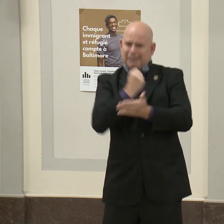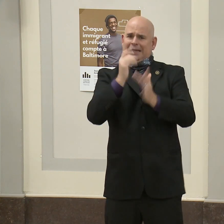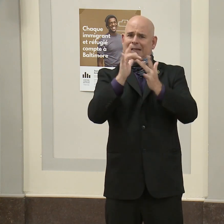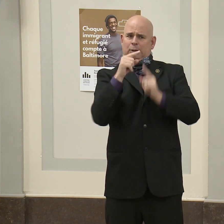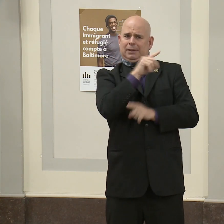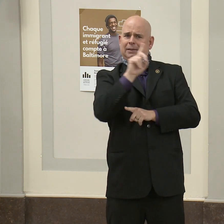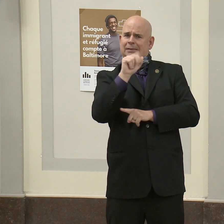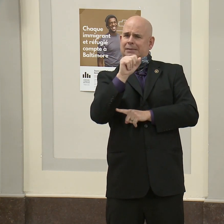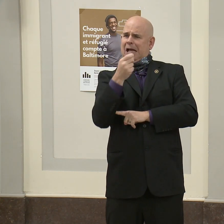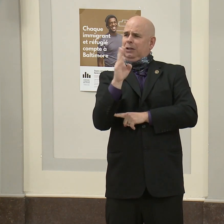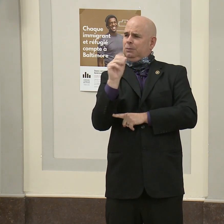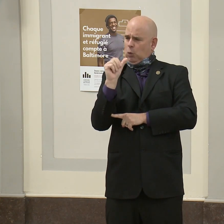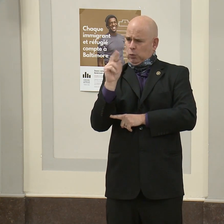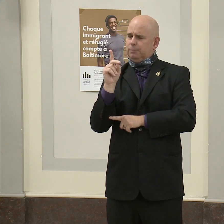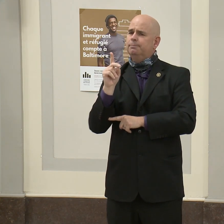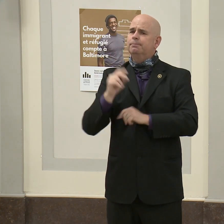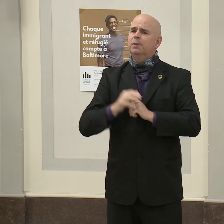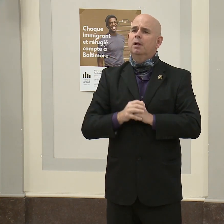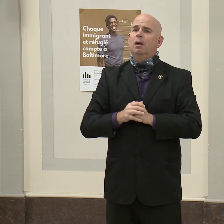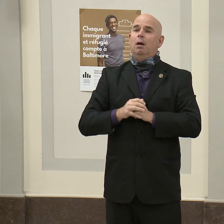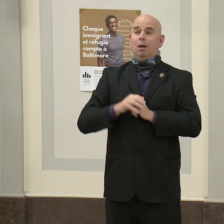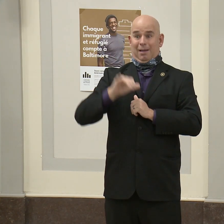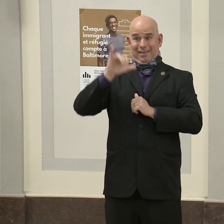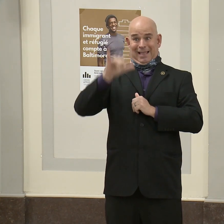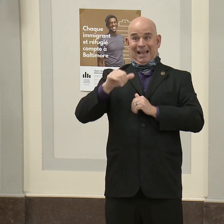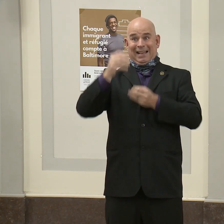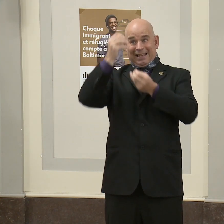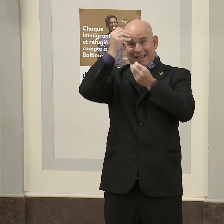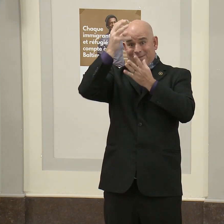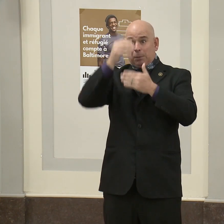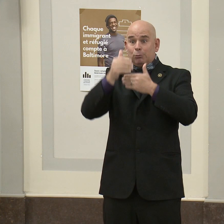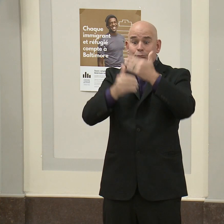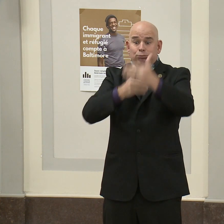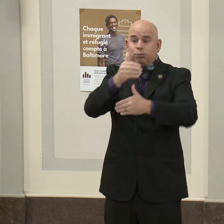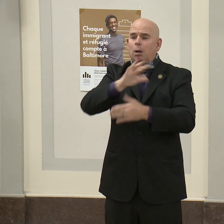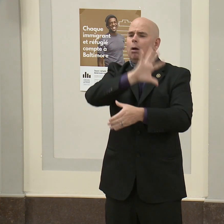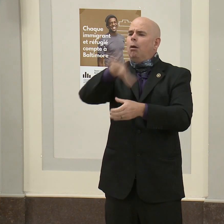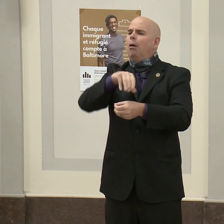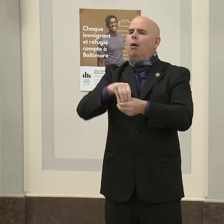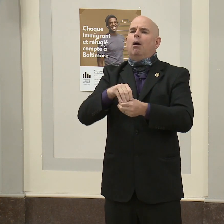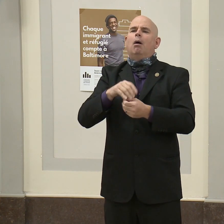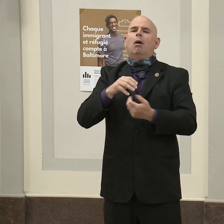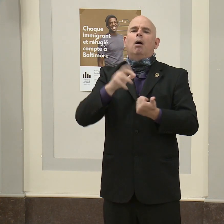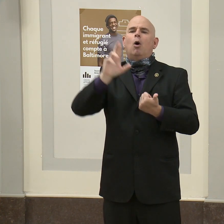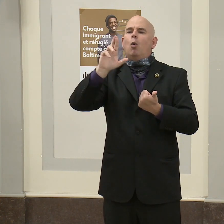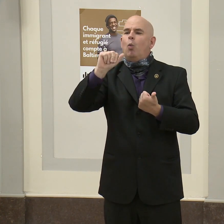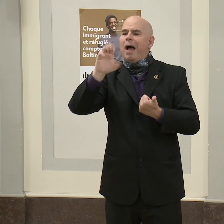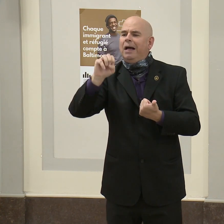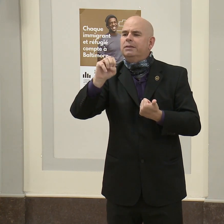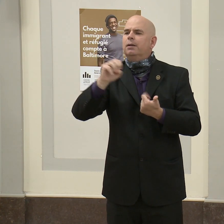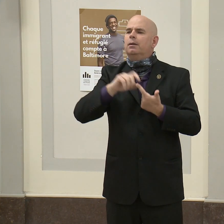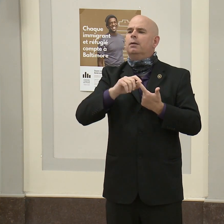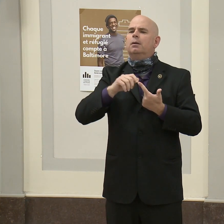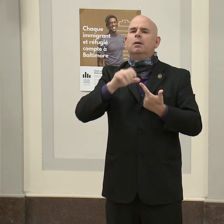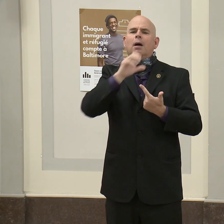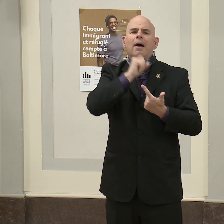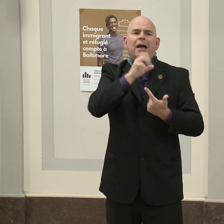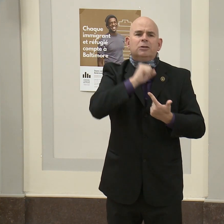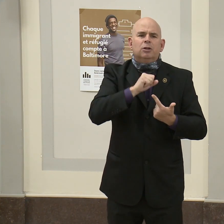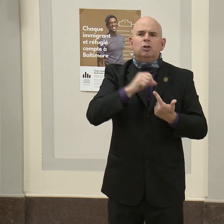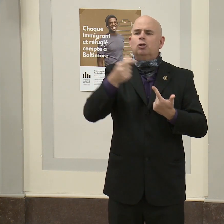including racial, gender, and age demographics, as well as testing site information and food access